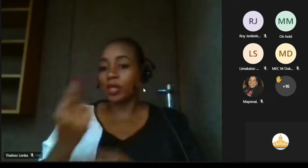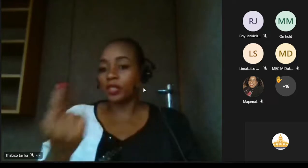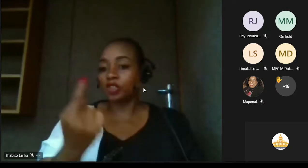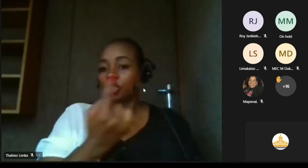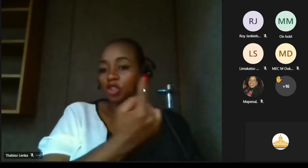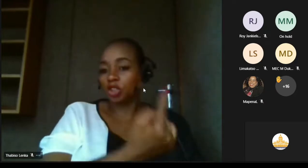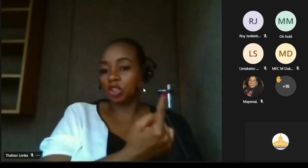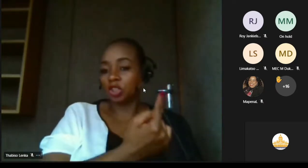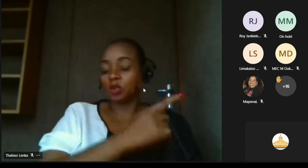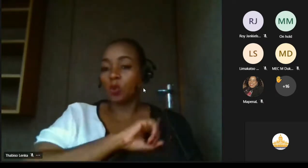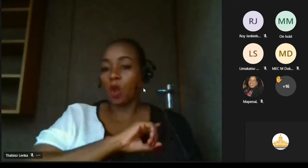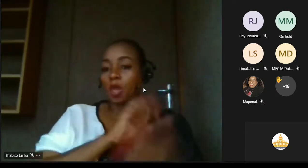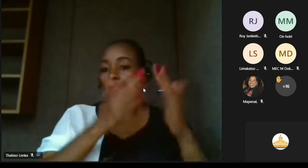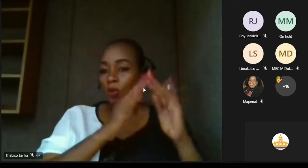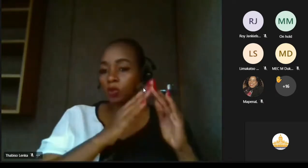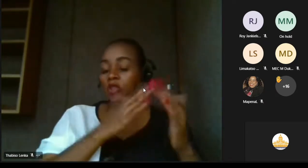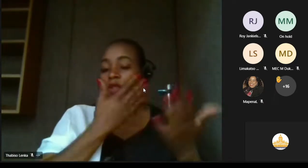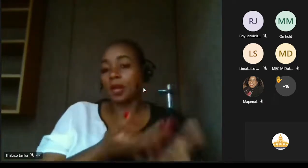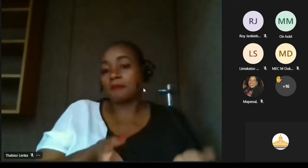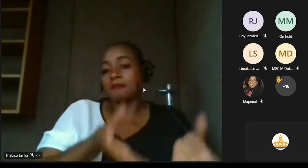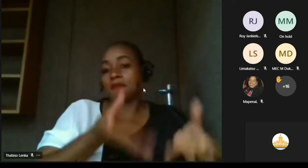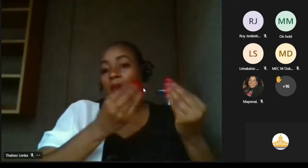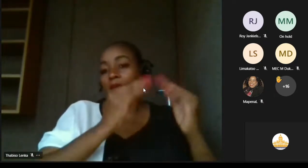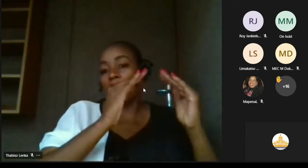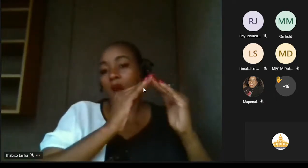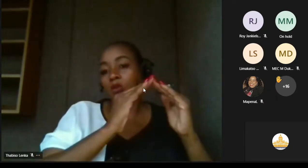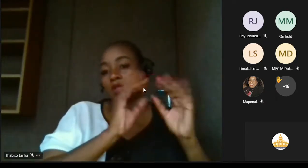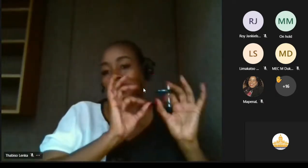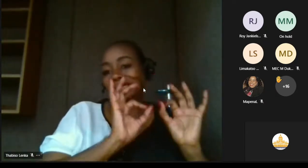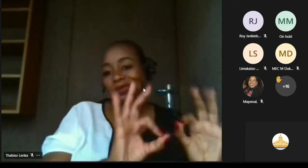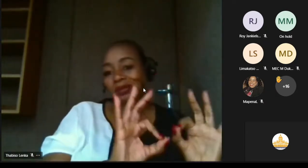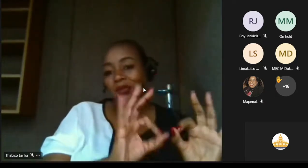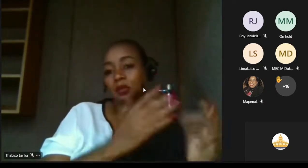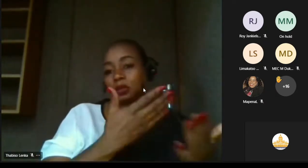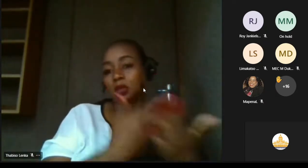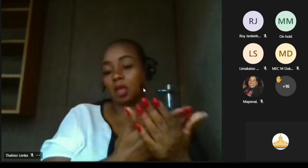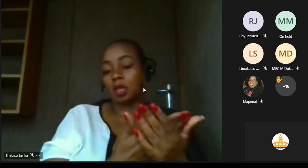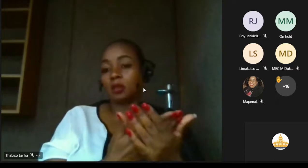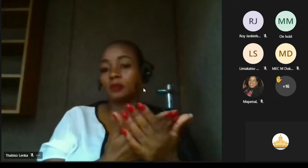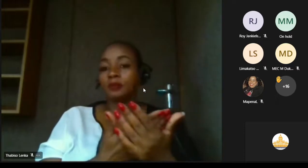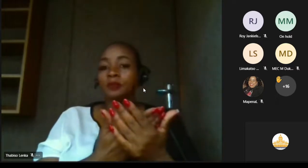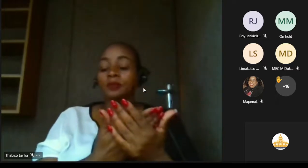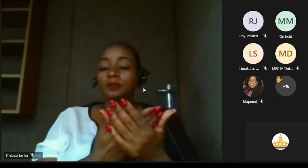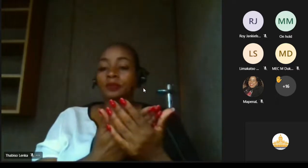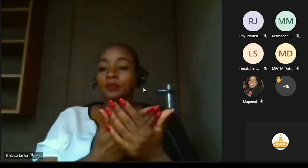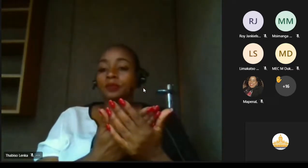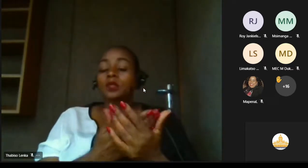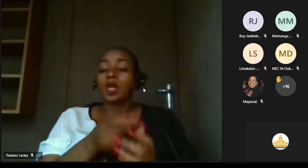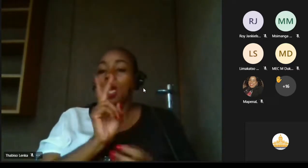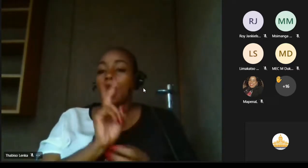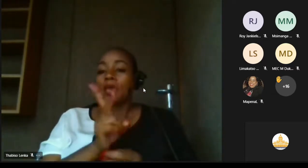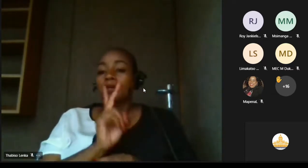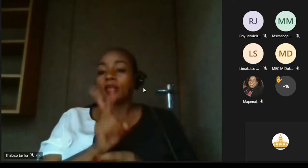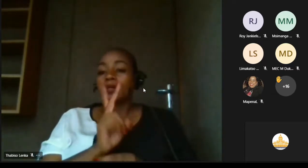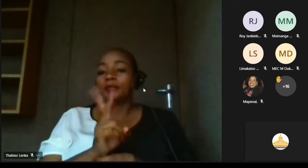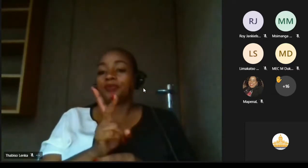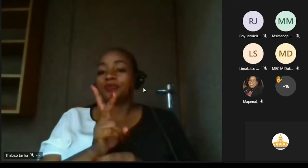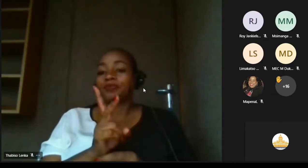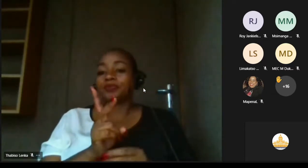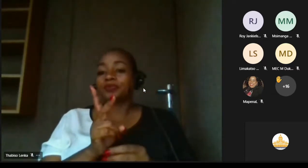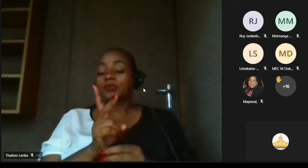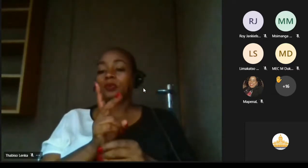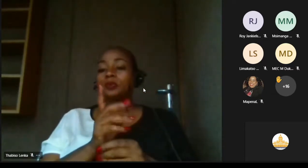hore baahi ba rona ba kgone ho fumana bodulo ba bona motsamaisi wa dipuisano. Ke batla ho tla ho yena hape